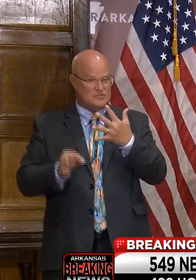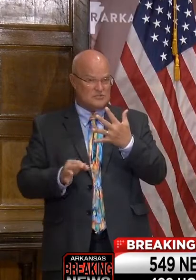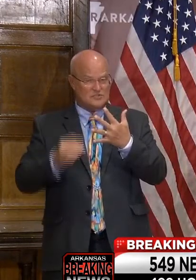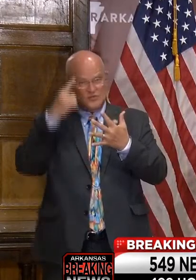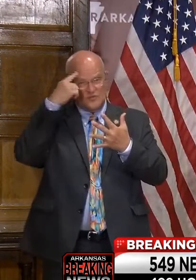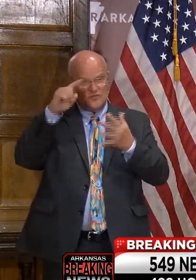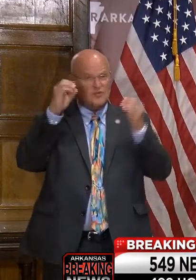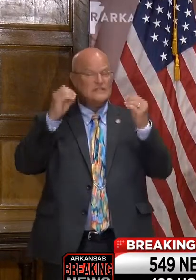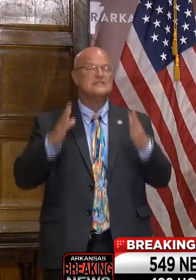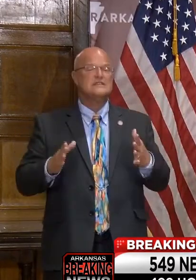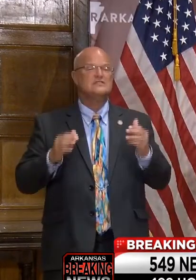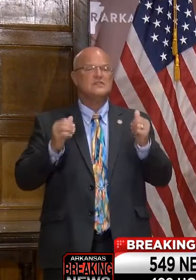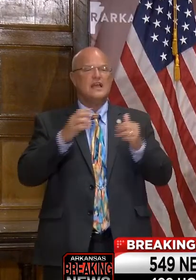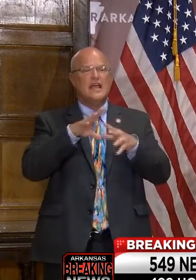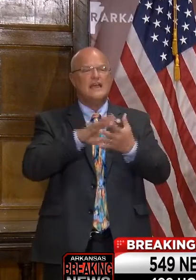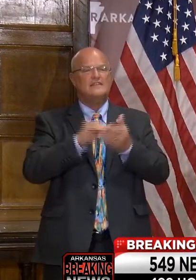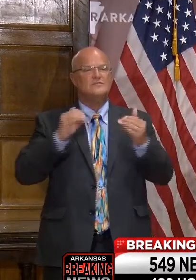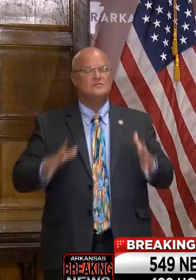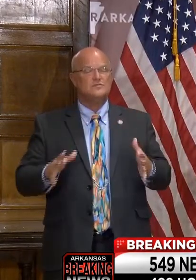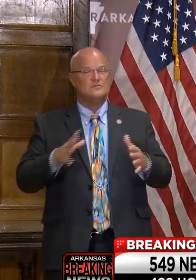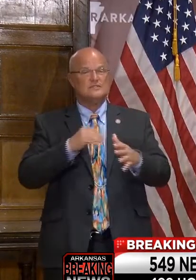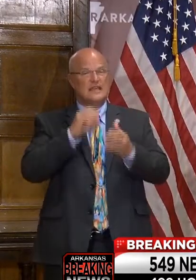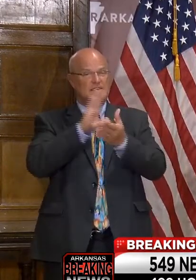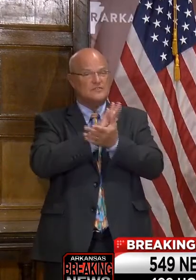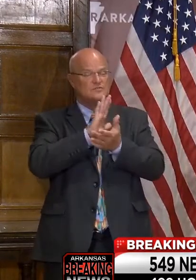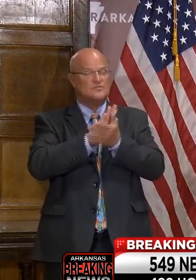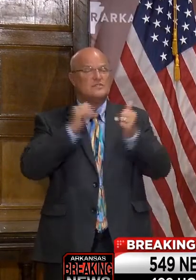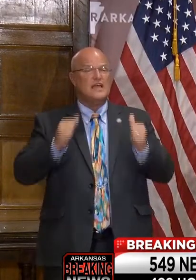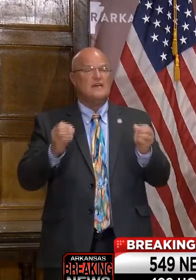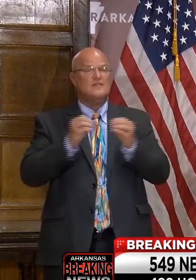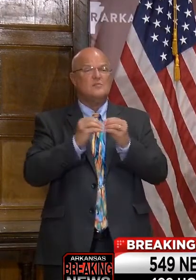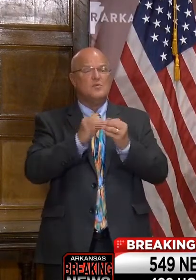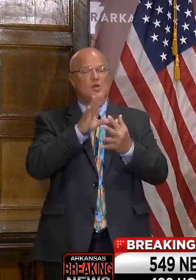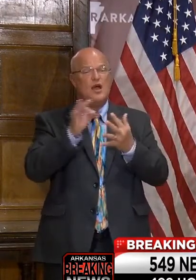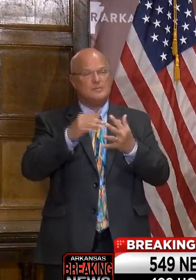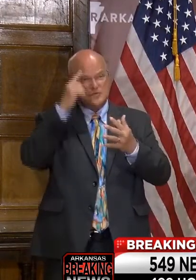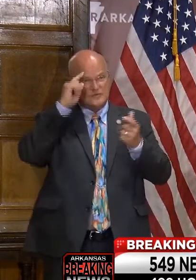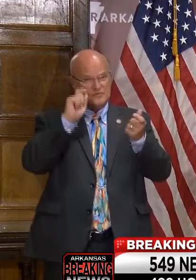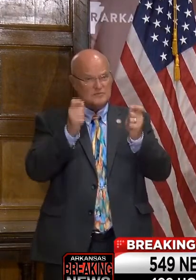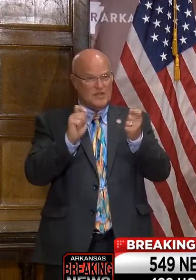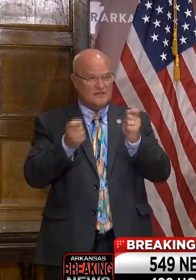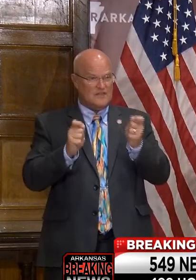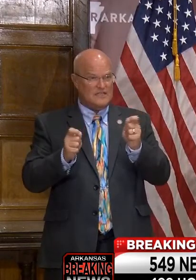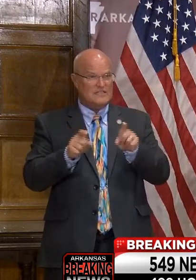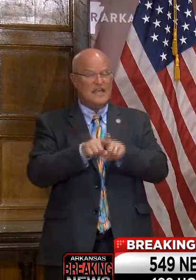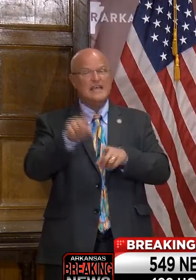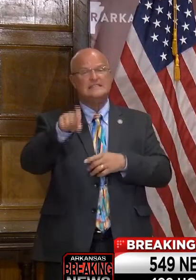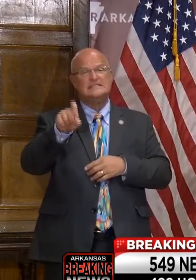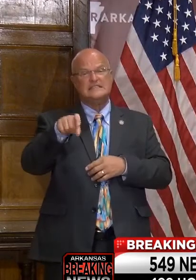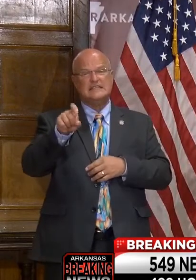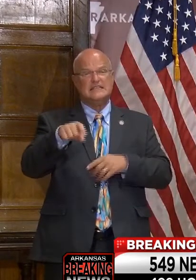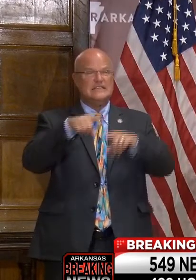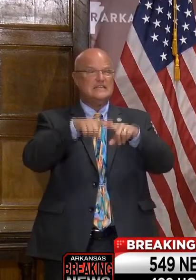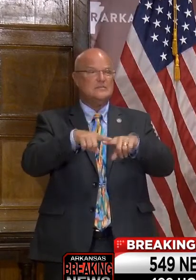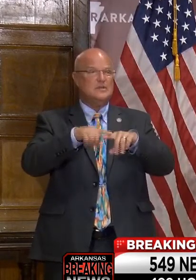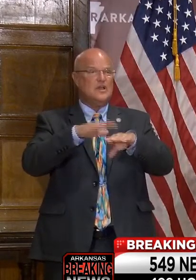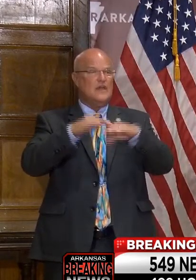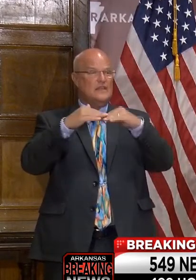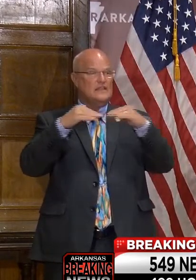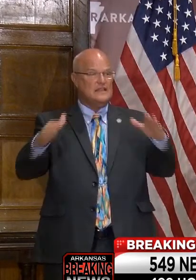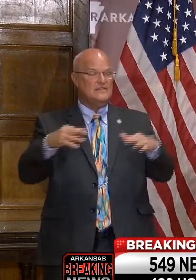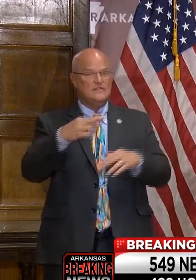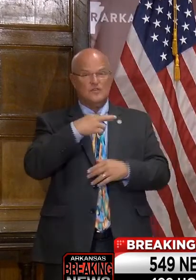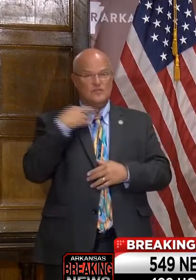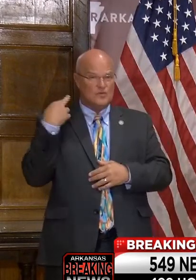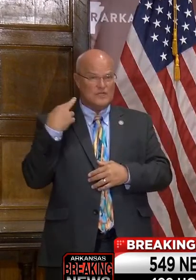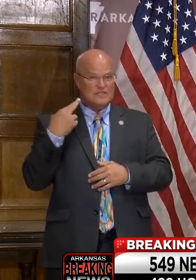them so that they can have more options for modifications of operations as needed, depending upon the level of